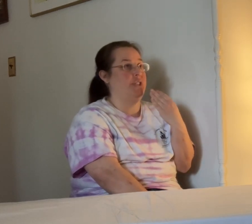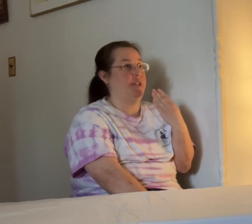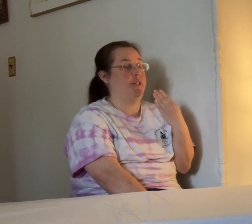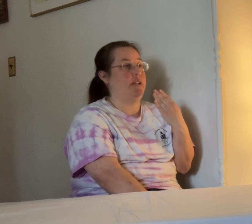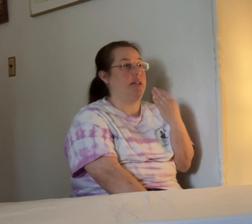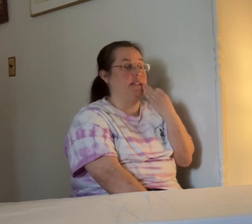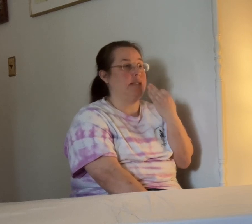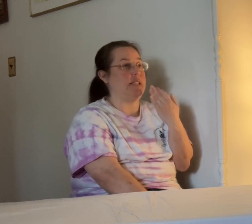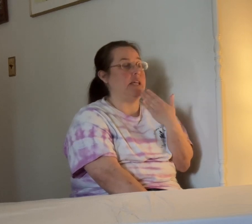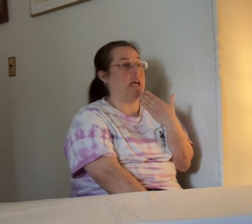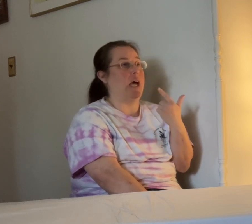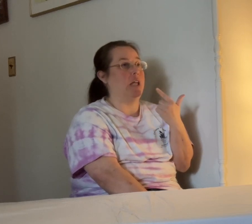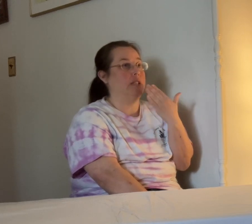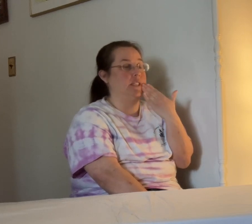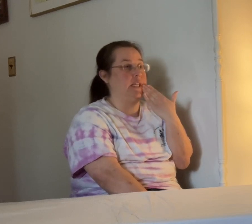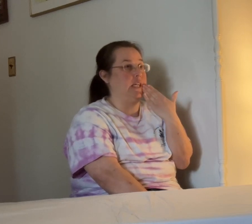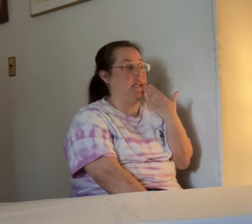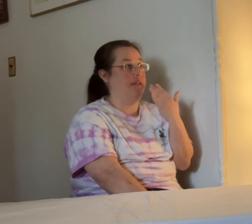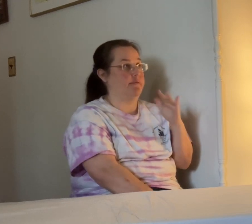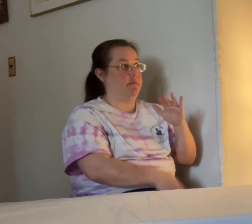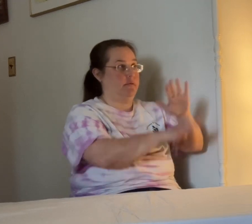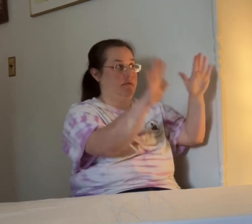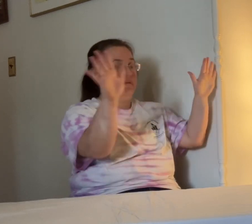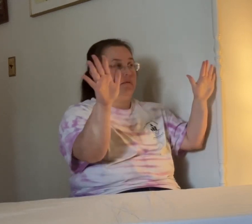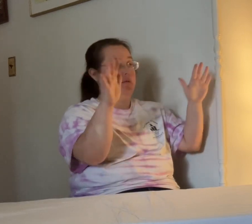in-person CLT.